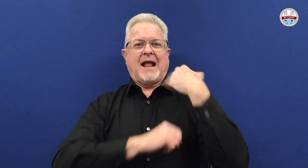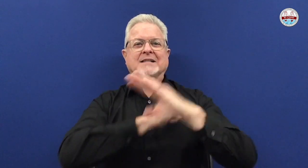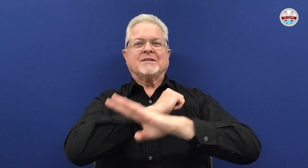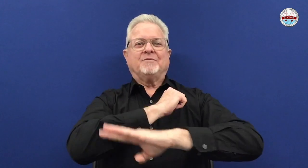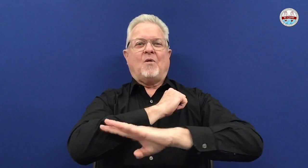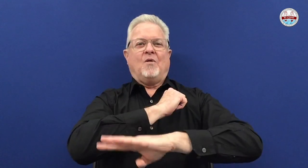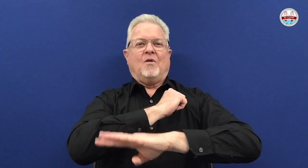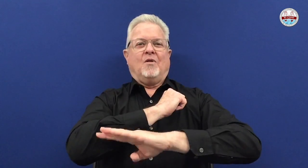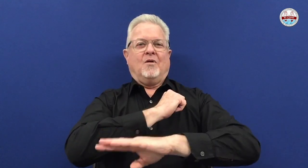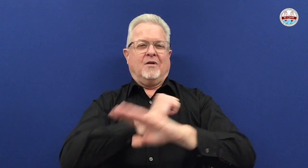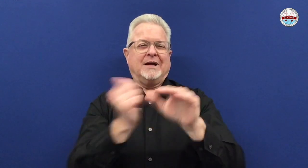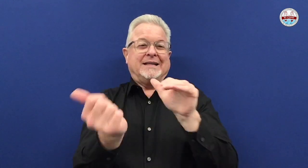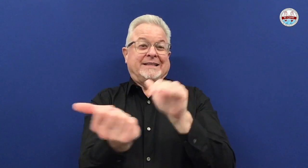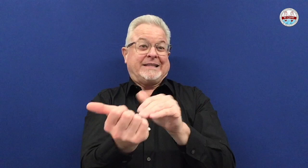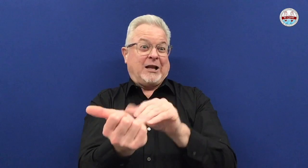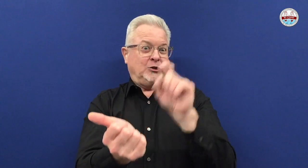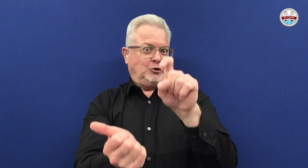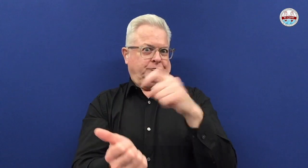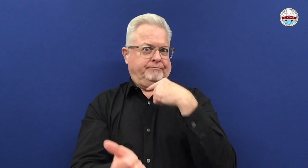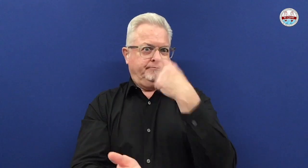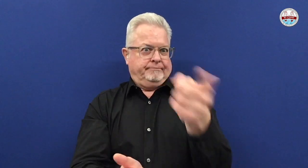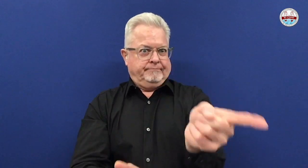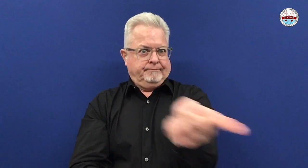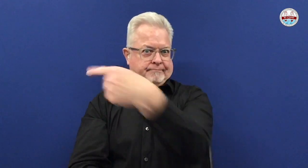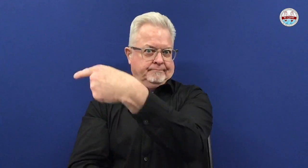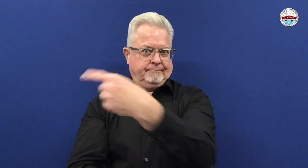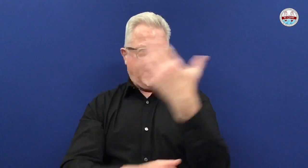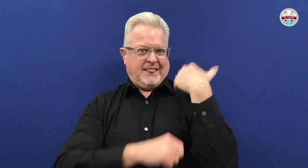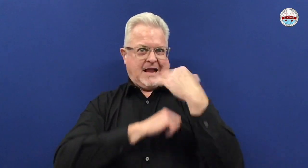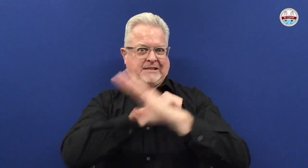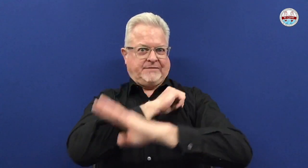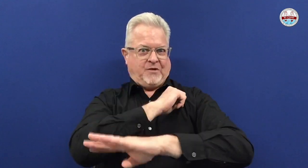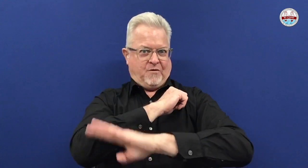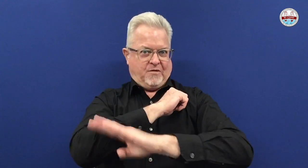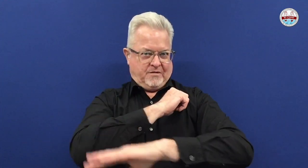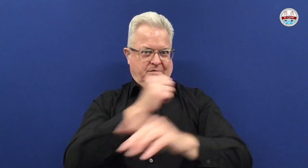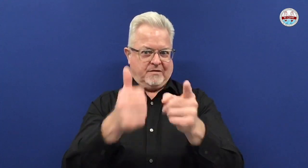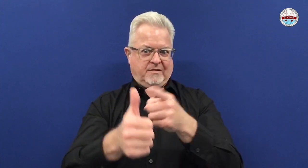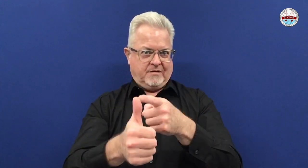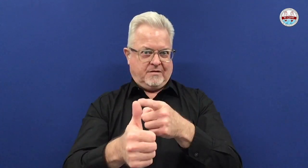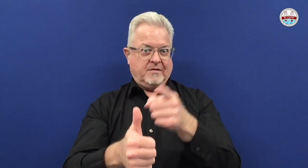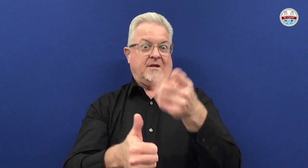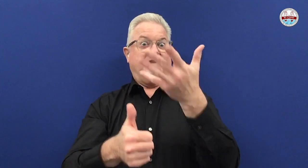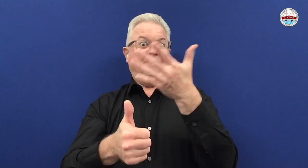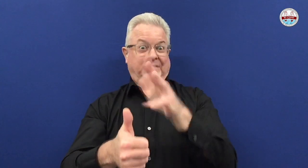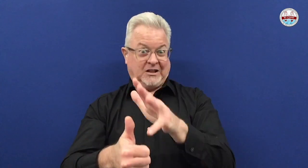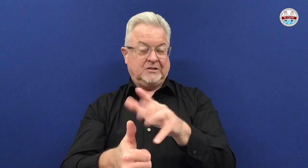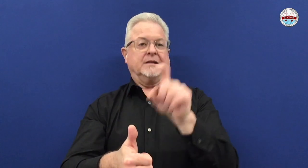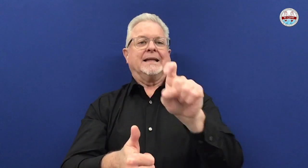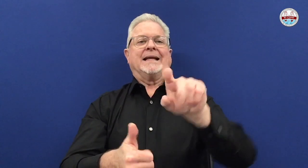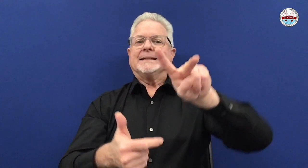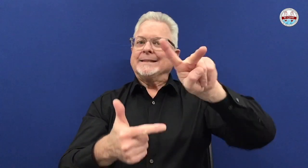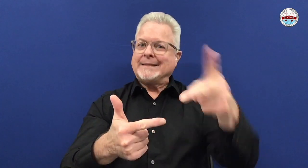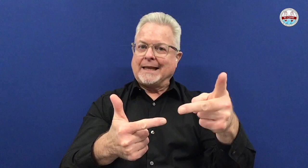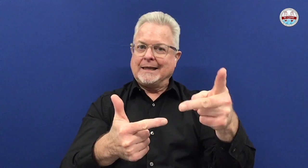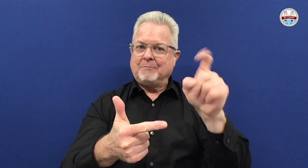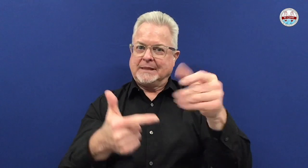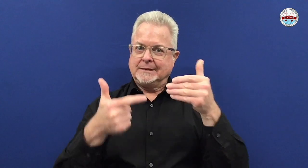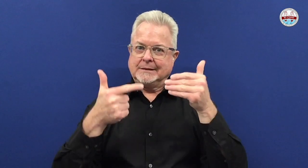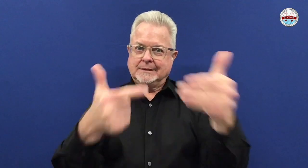You might have had one last fall. Your doctor probably should have told you to get one last fall. Well,